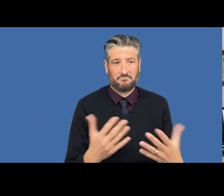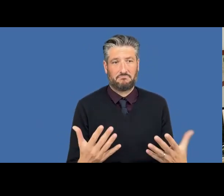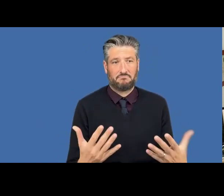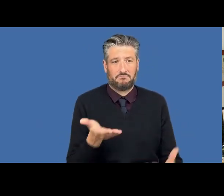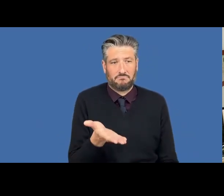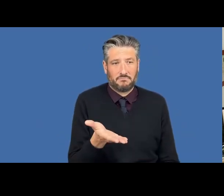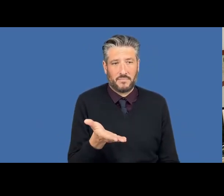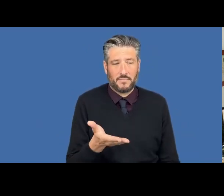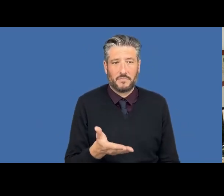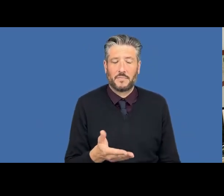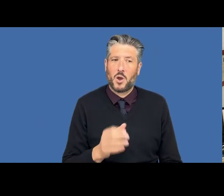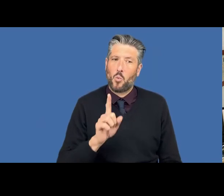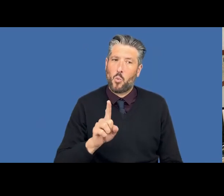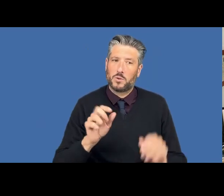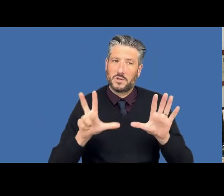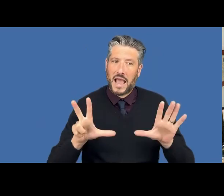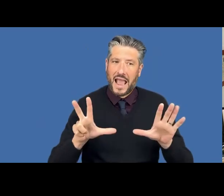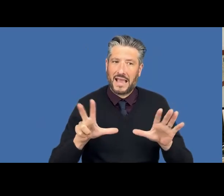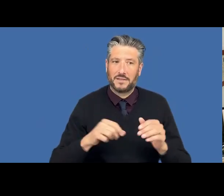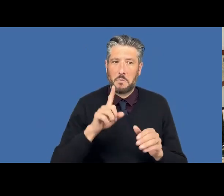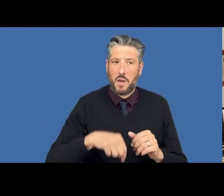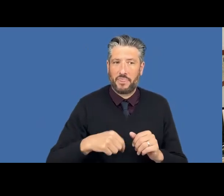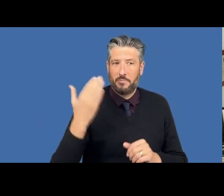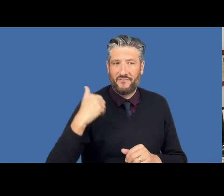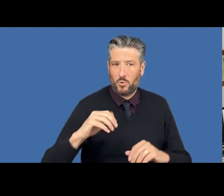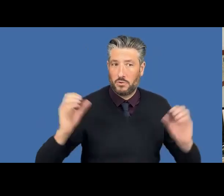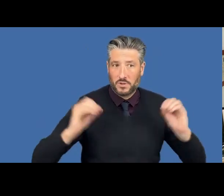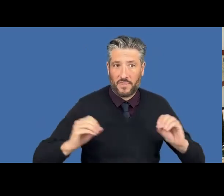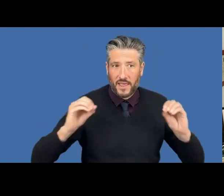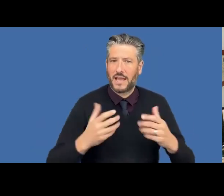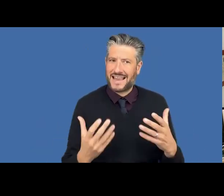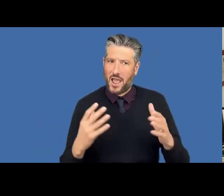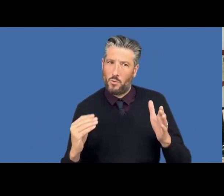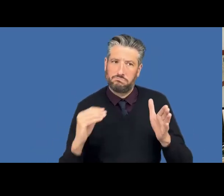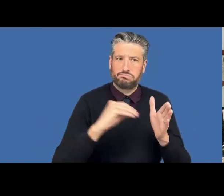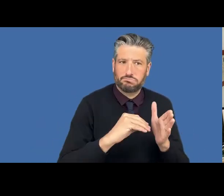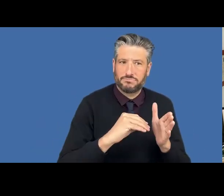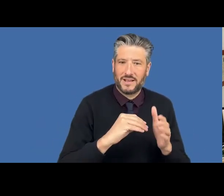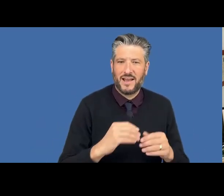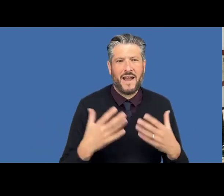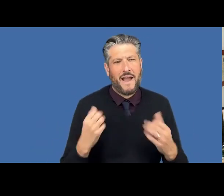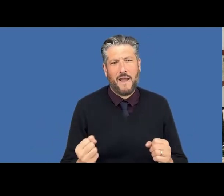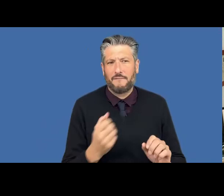rapid increase in rollout of language and literacy support tools, things like